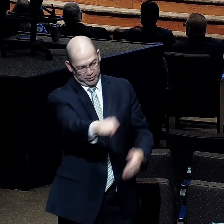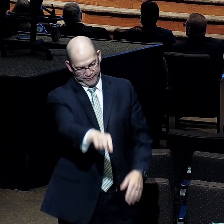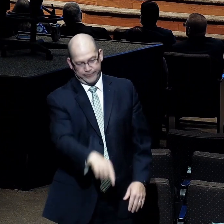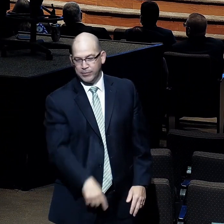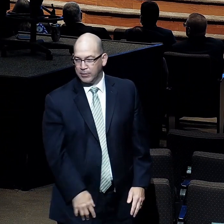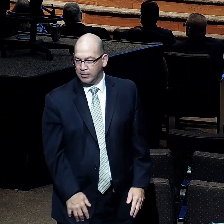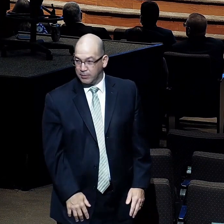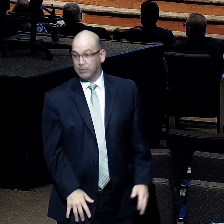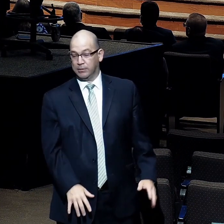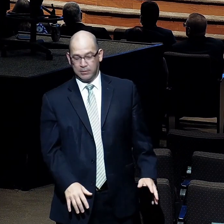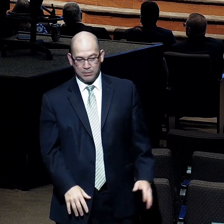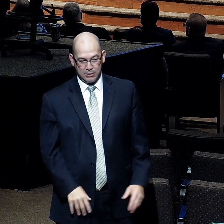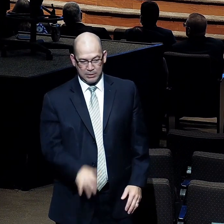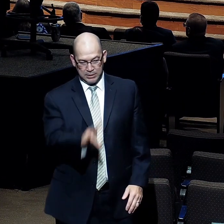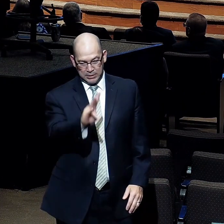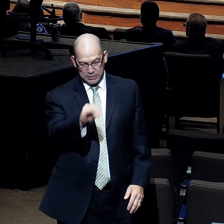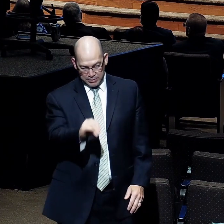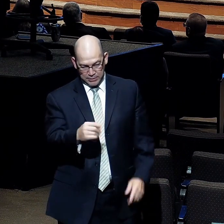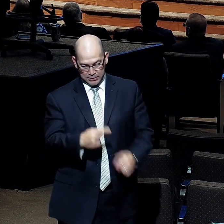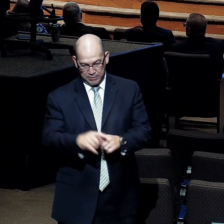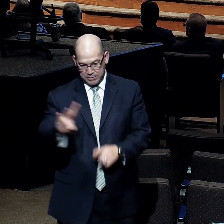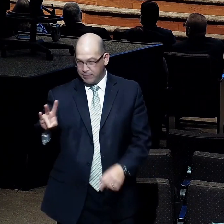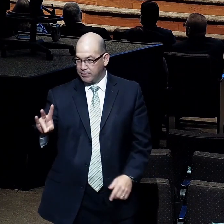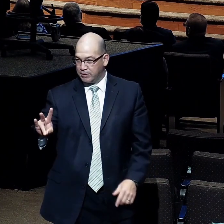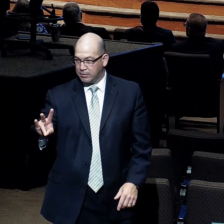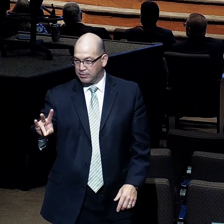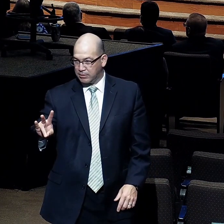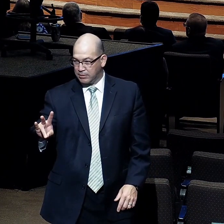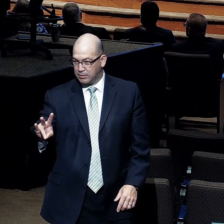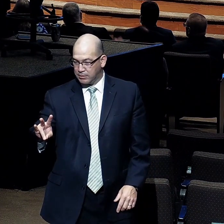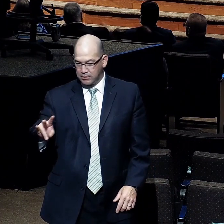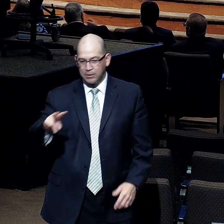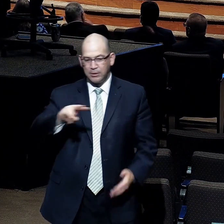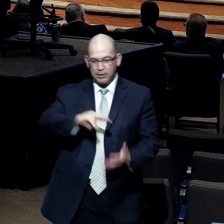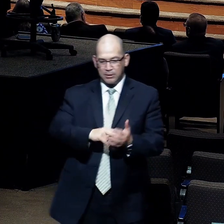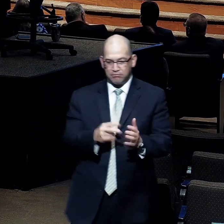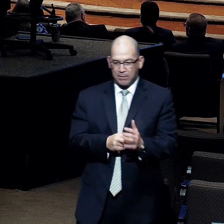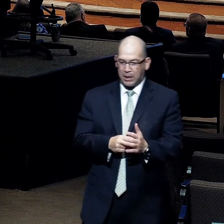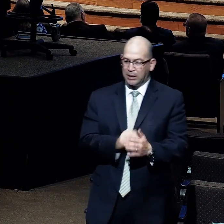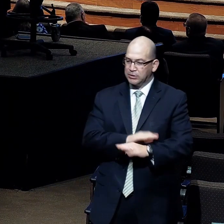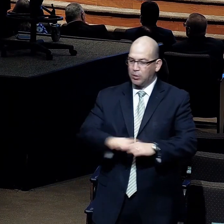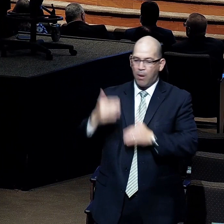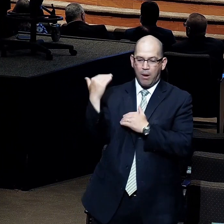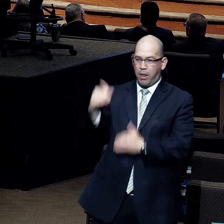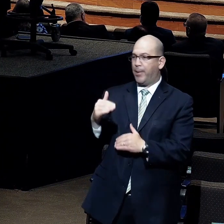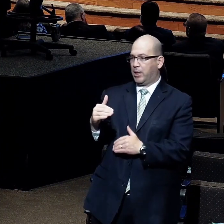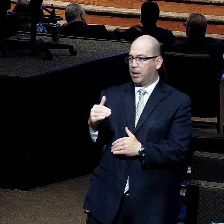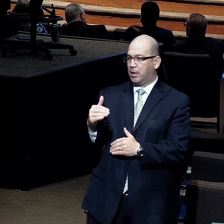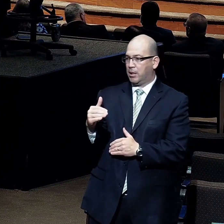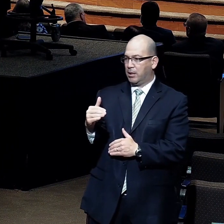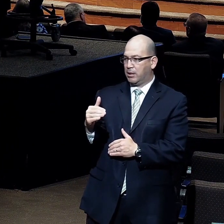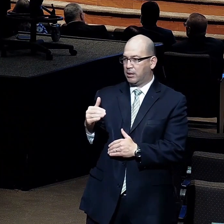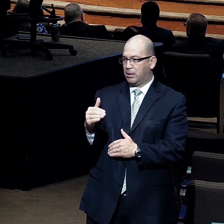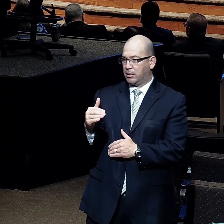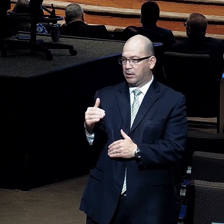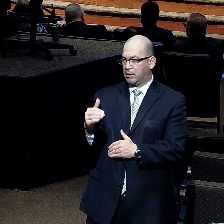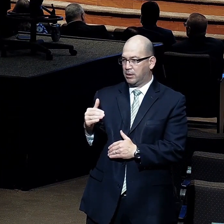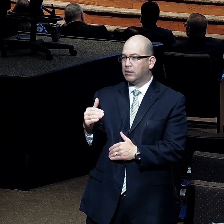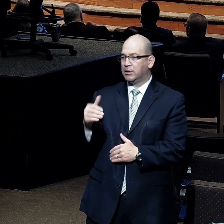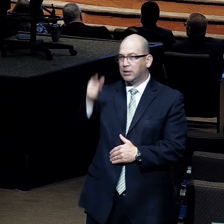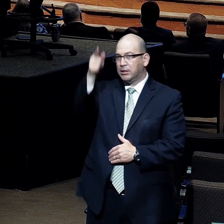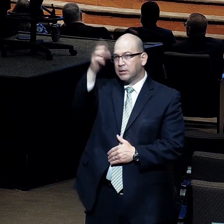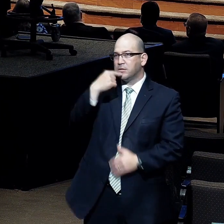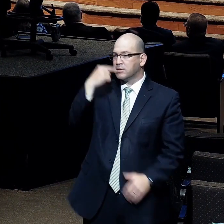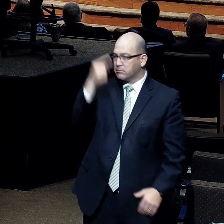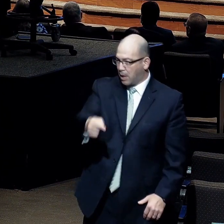70 times seven are mentioned in the Bible, it is symbolic for an infinite amount. Christians are called to forgive an infinite number of